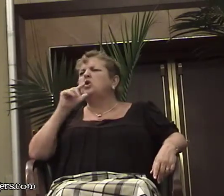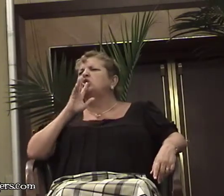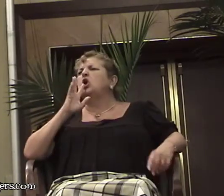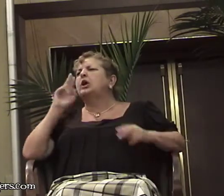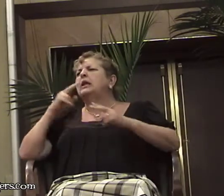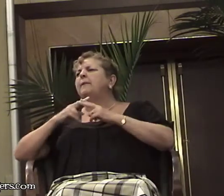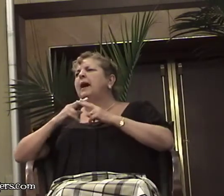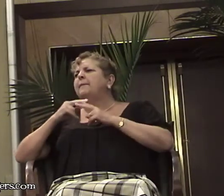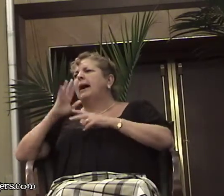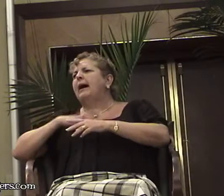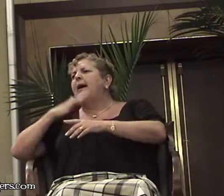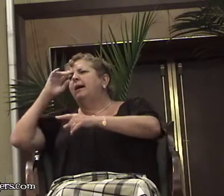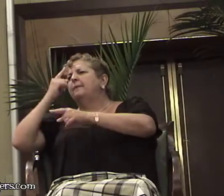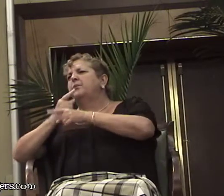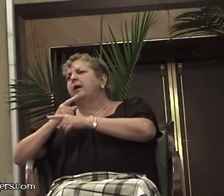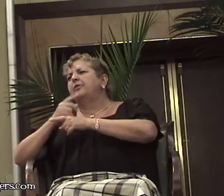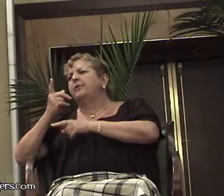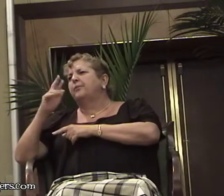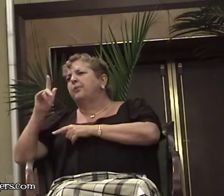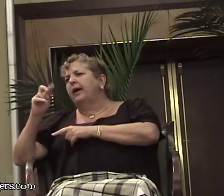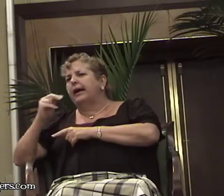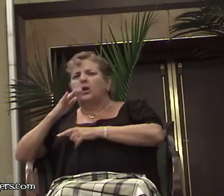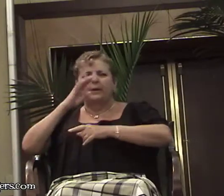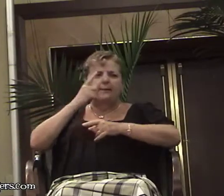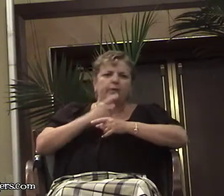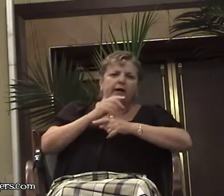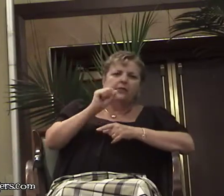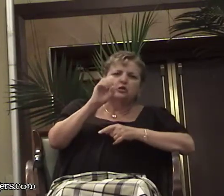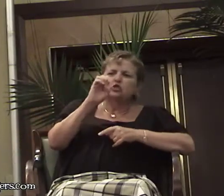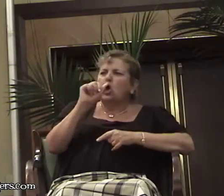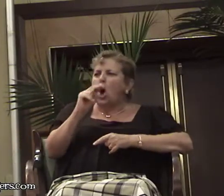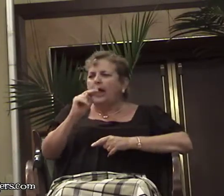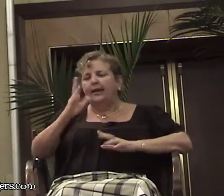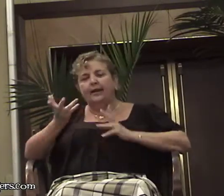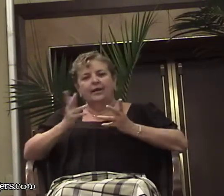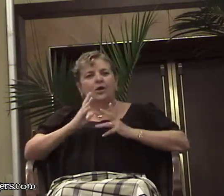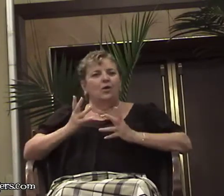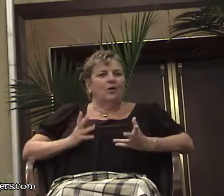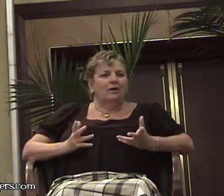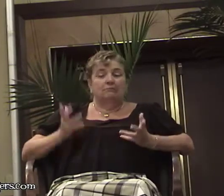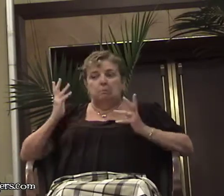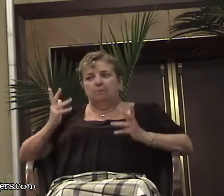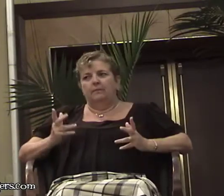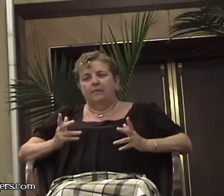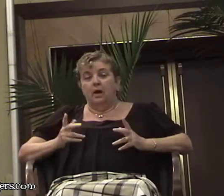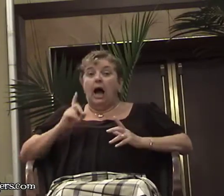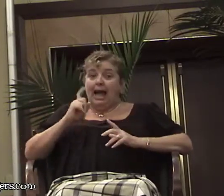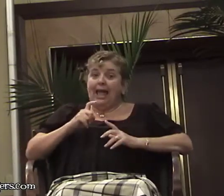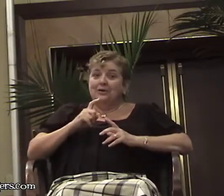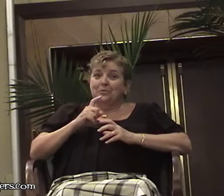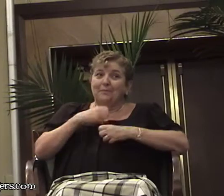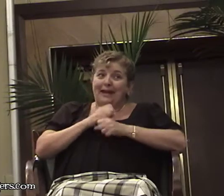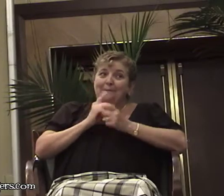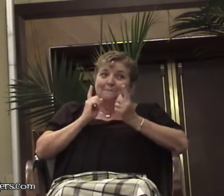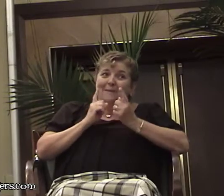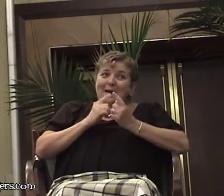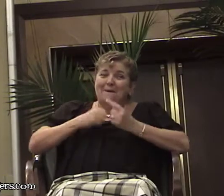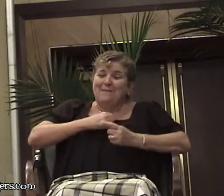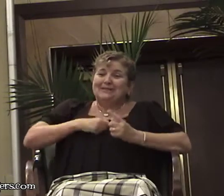Sean. I mean, you know. And I had to make amends to my brothers, you know. But that's what I did, you know. I'd like to share another